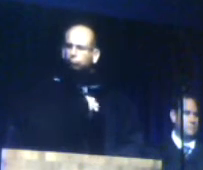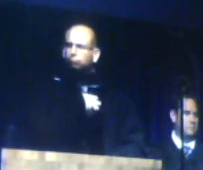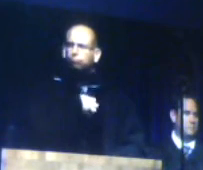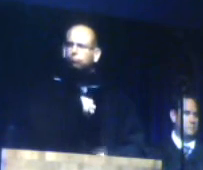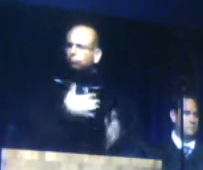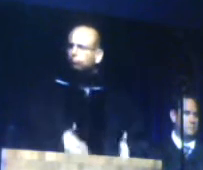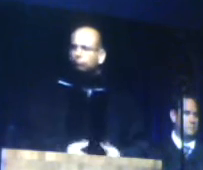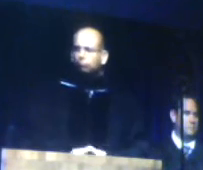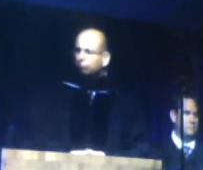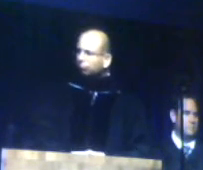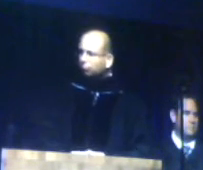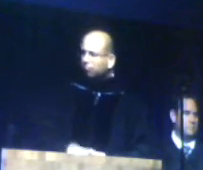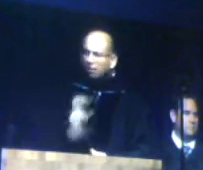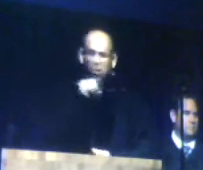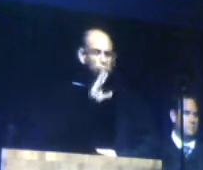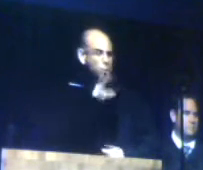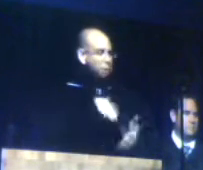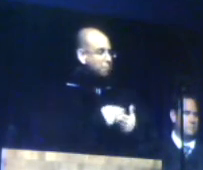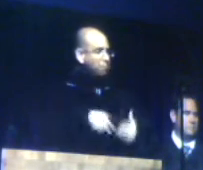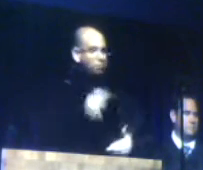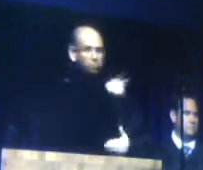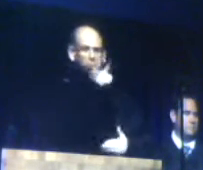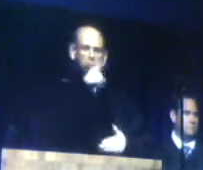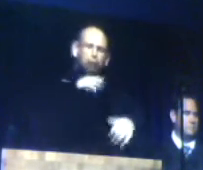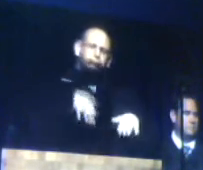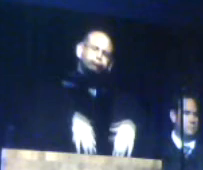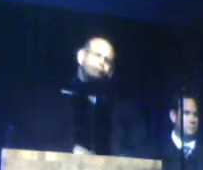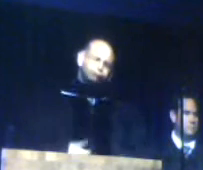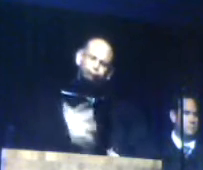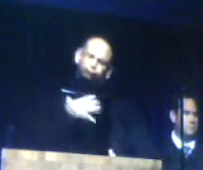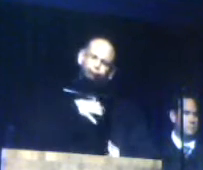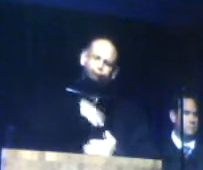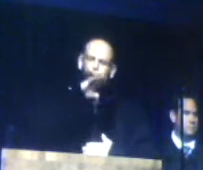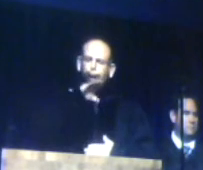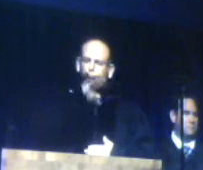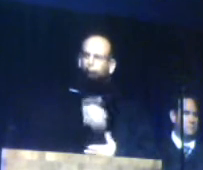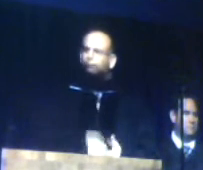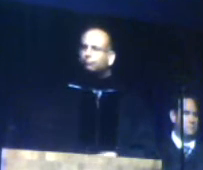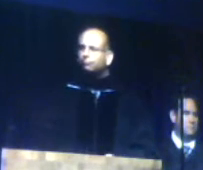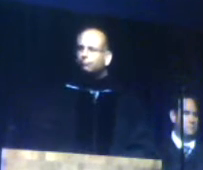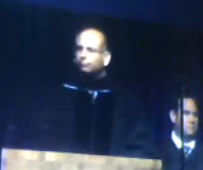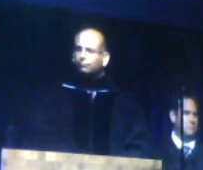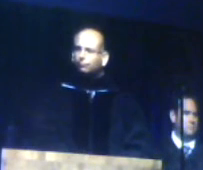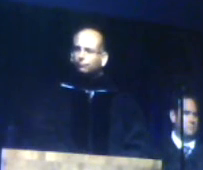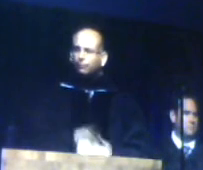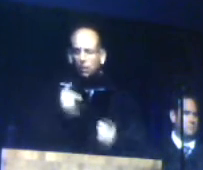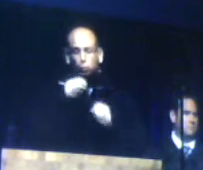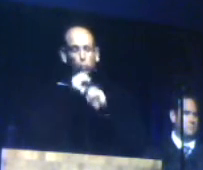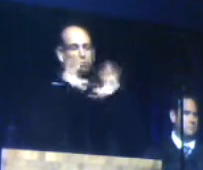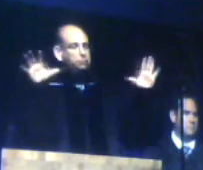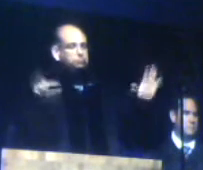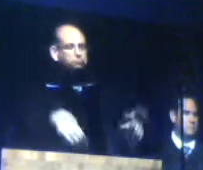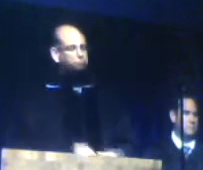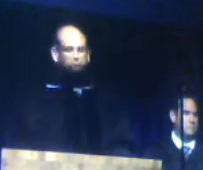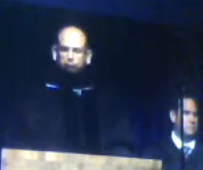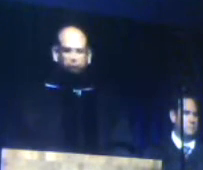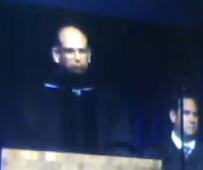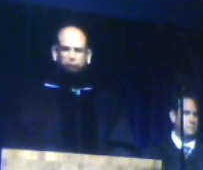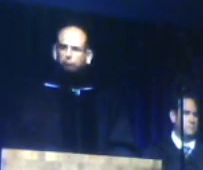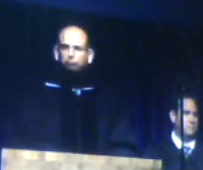Is the story about those successful people who have complained and who have sat and wallowed in frustration and done